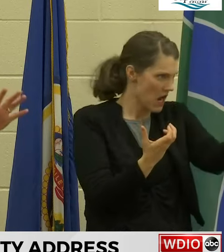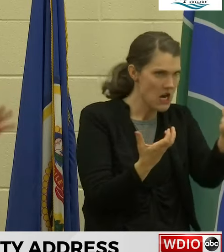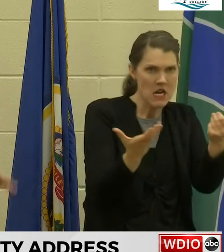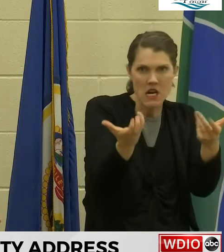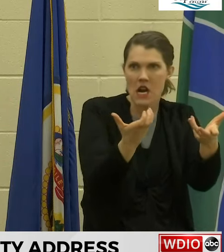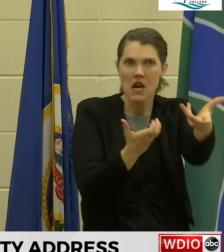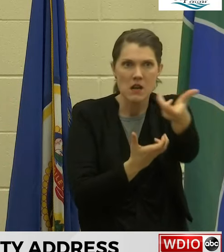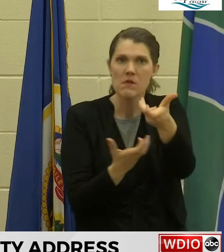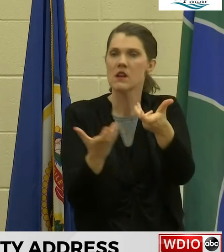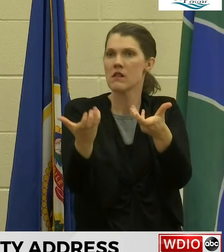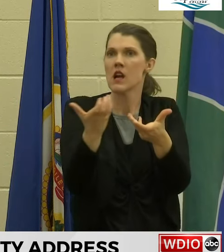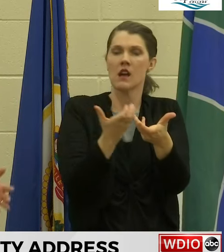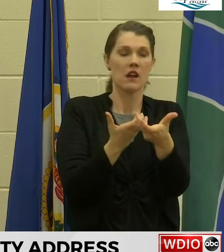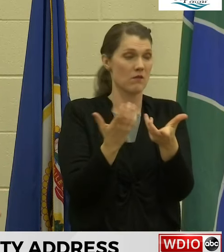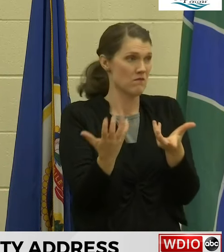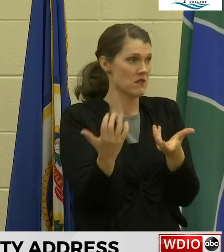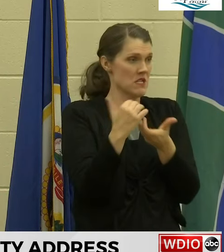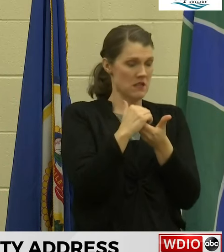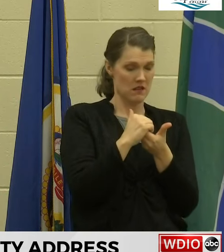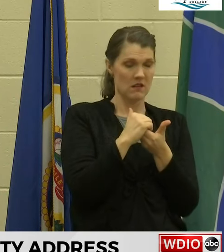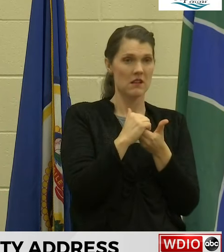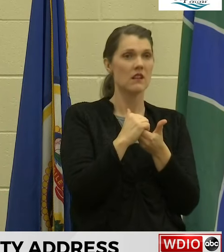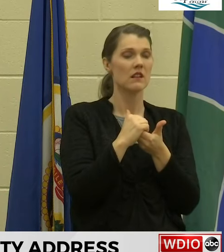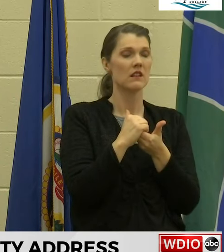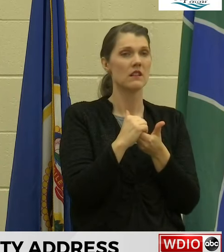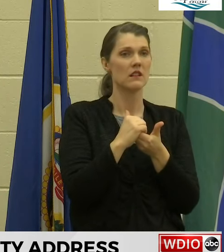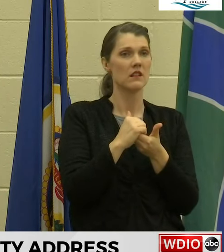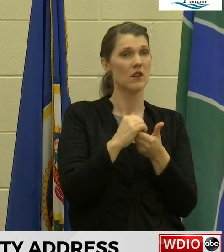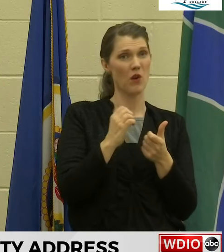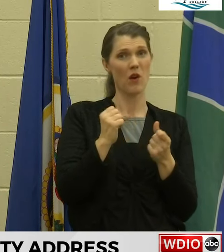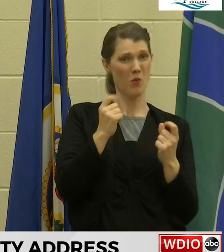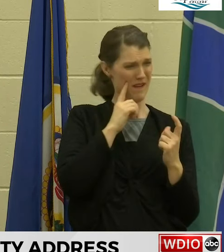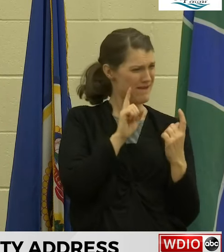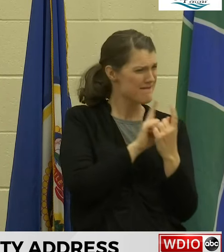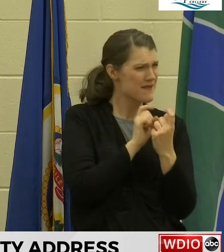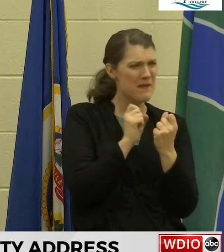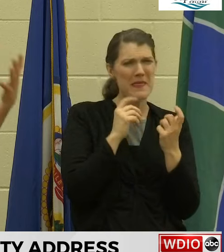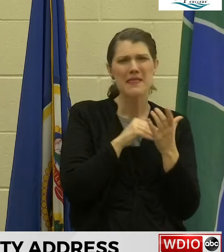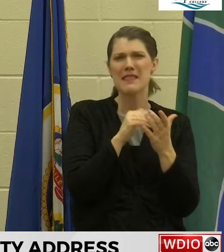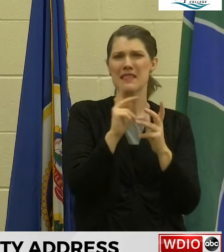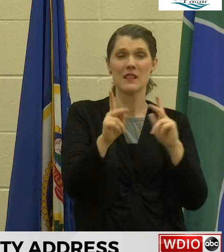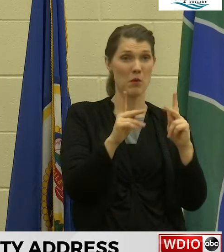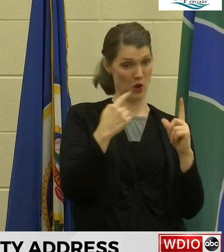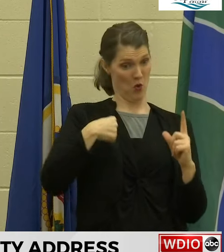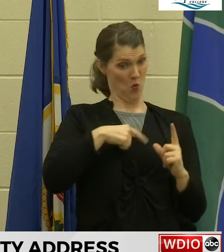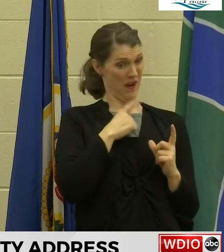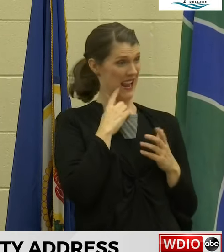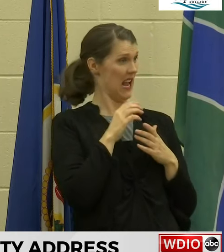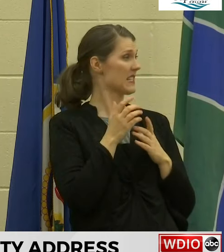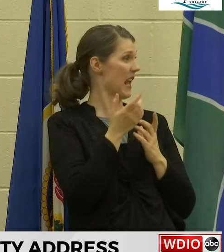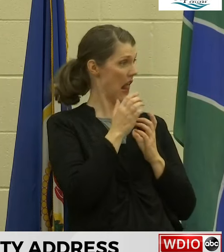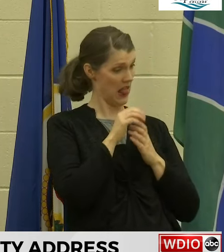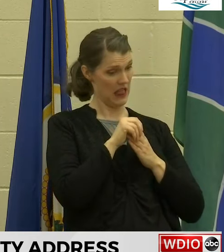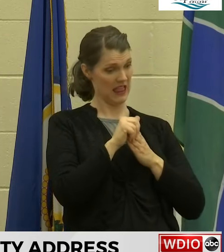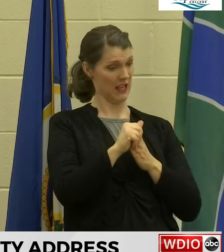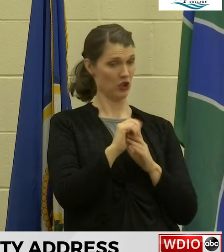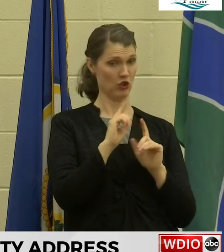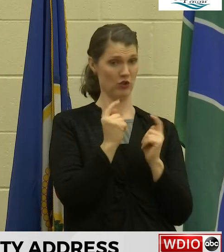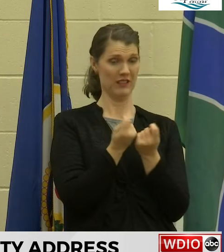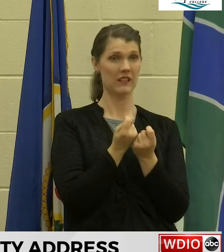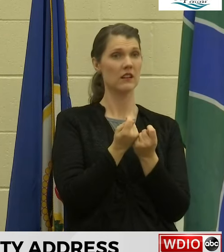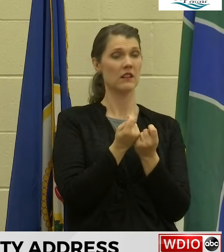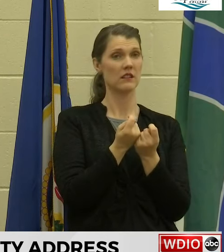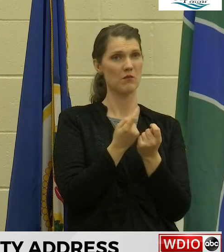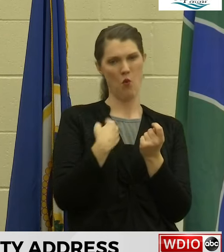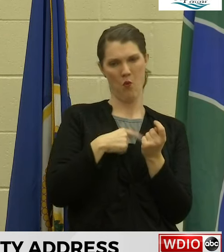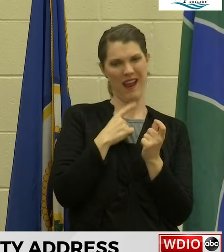met with thousands of people across the city. And we, our leadership team, we operate